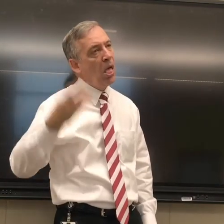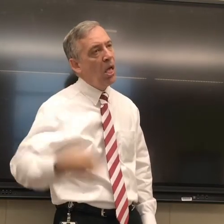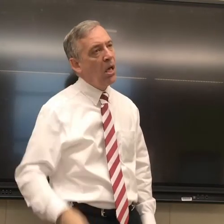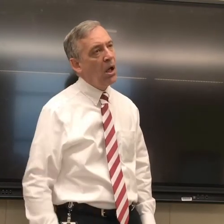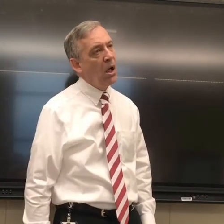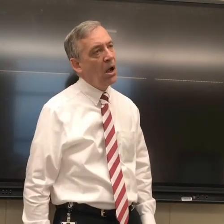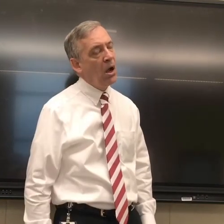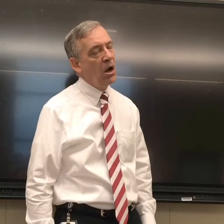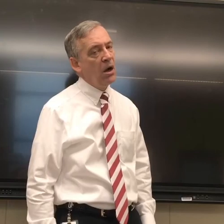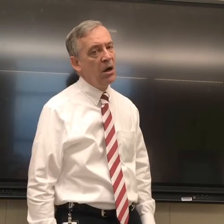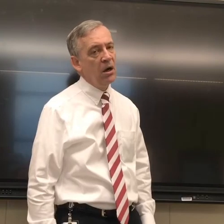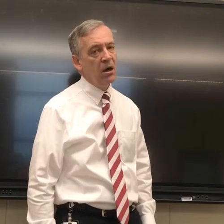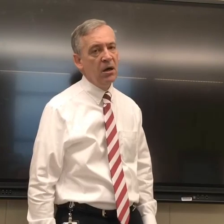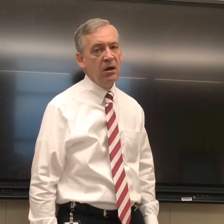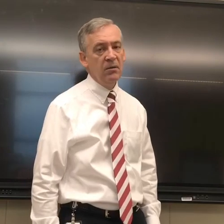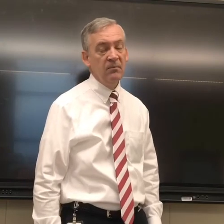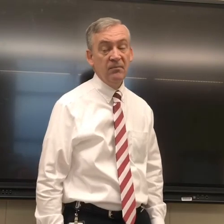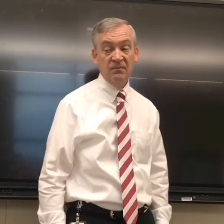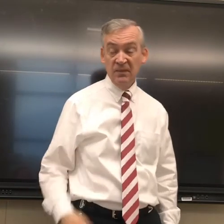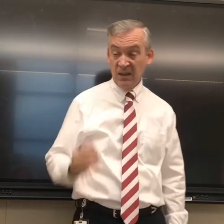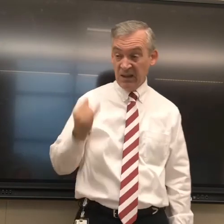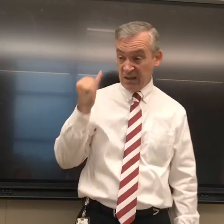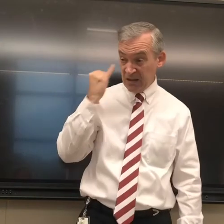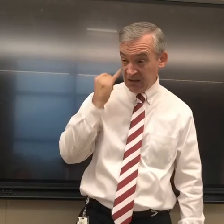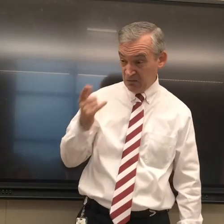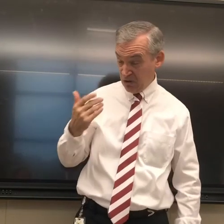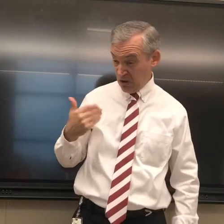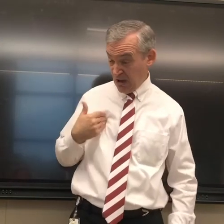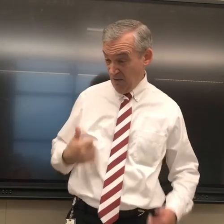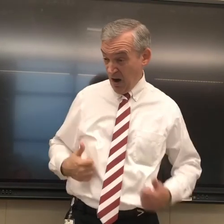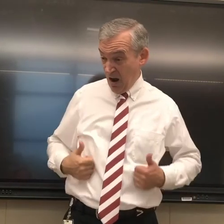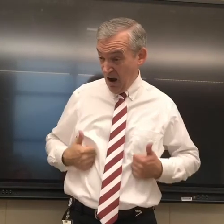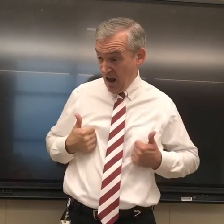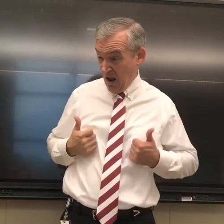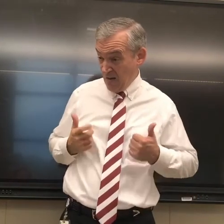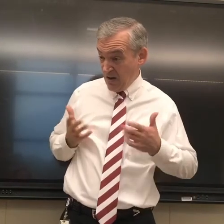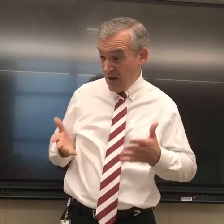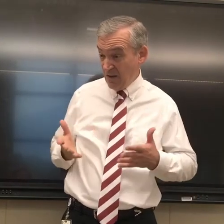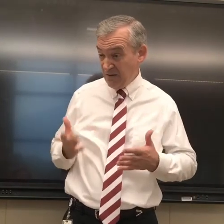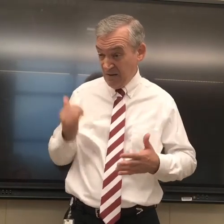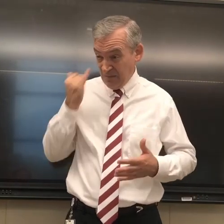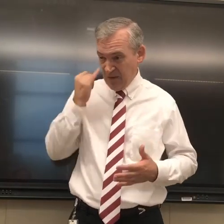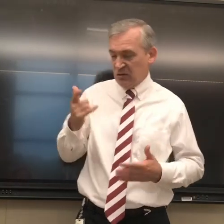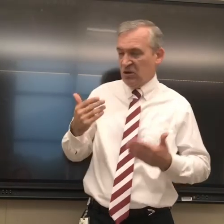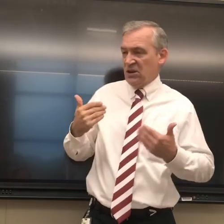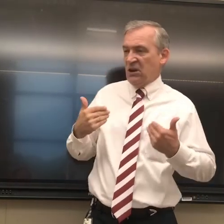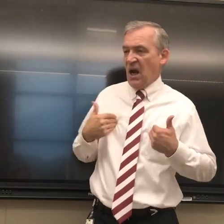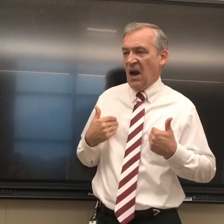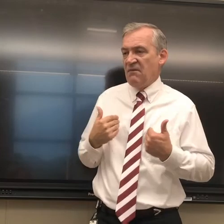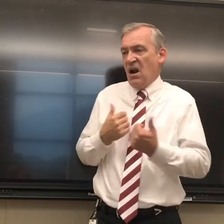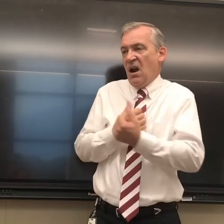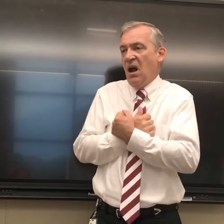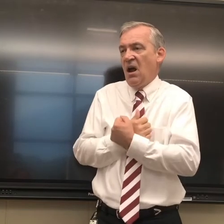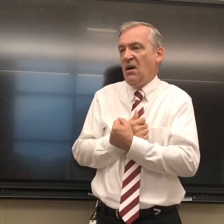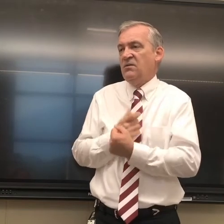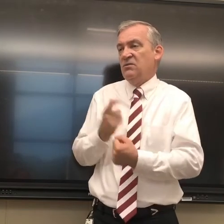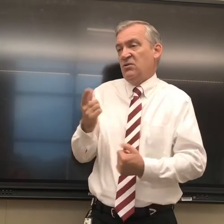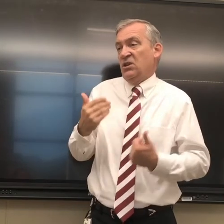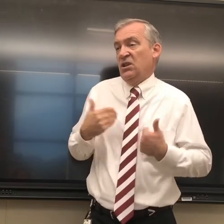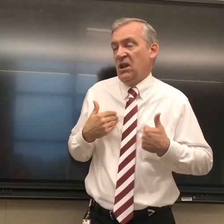Whatever verve there was left in her, whatever was of love and beauty and joy